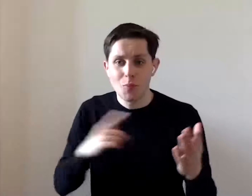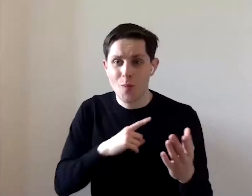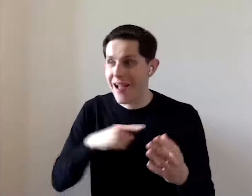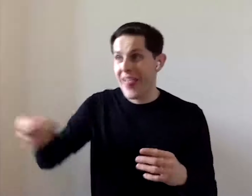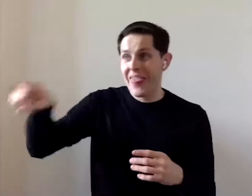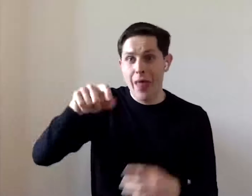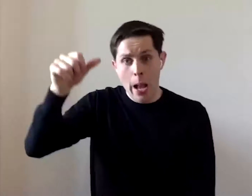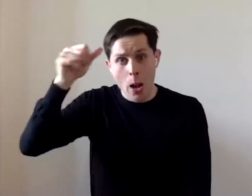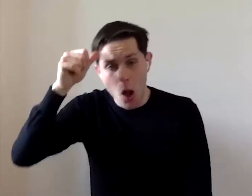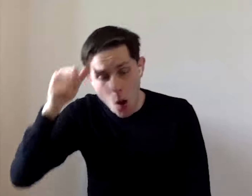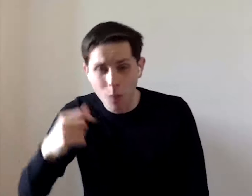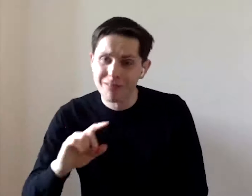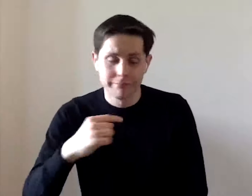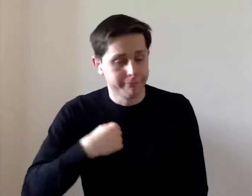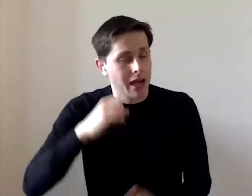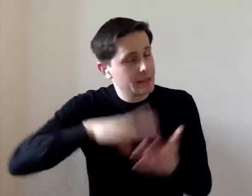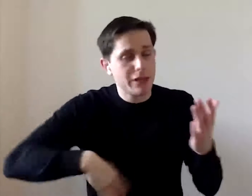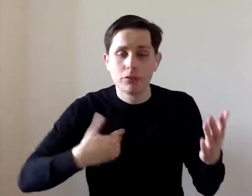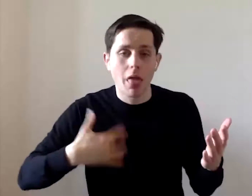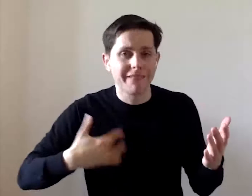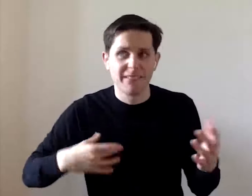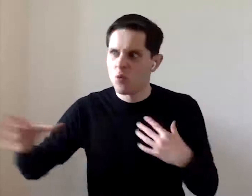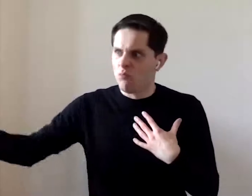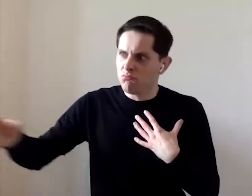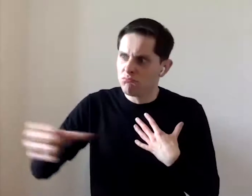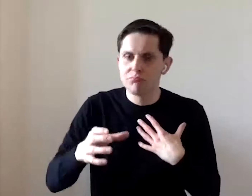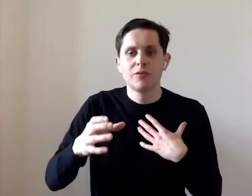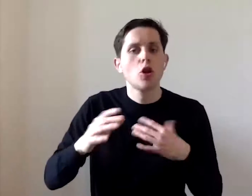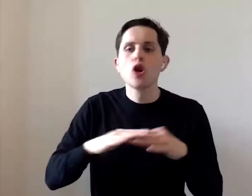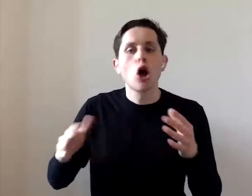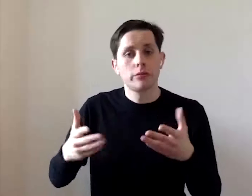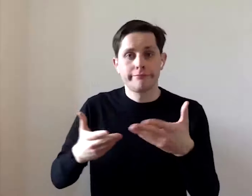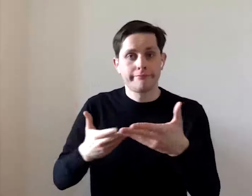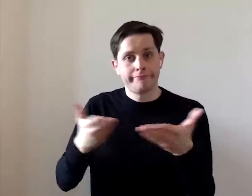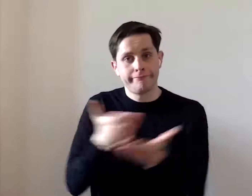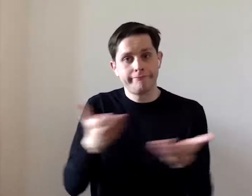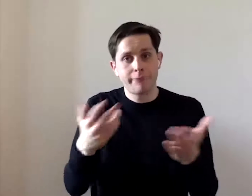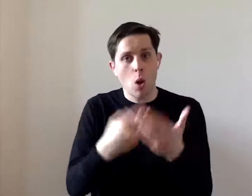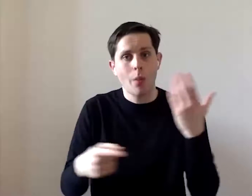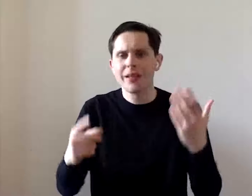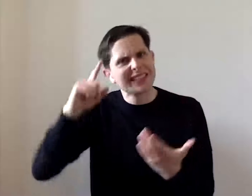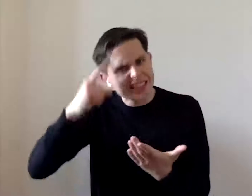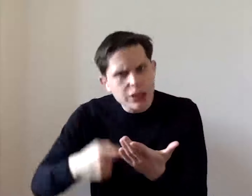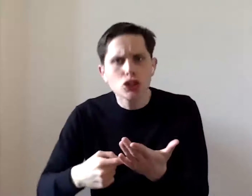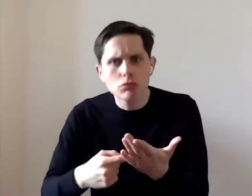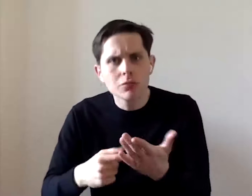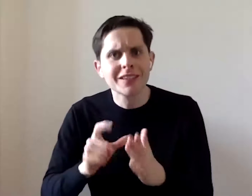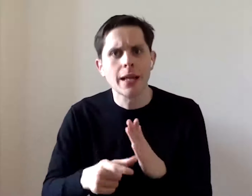It's not substantive until you invite them to the decision-making table as well. And I think, you know, when you look at the problems that exist in a